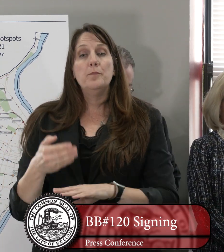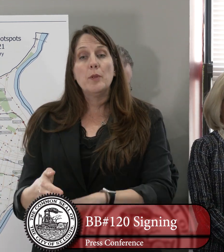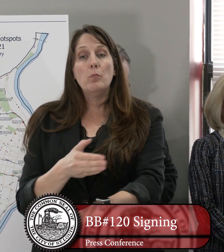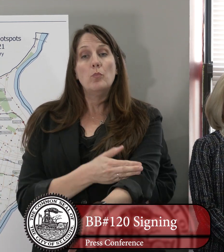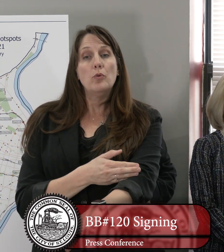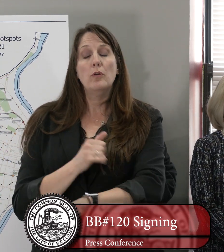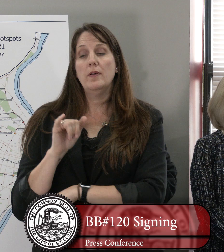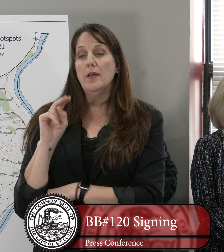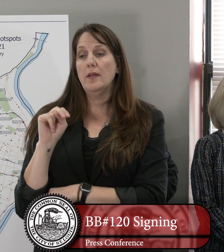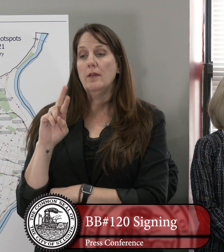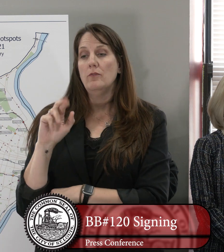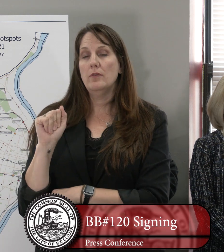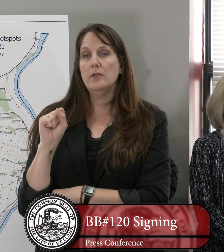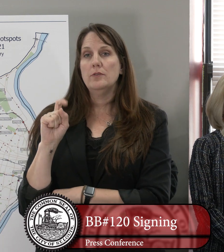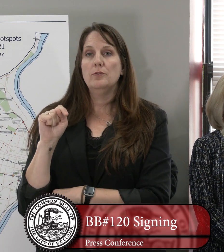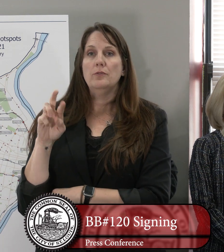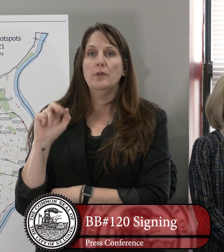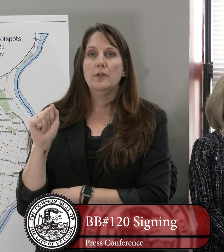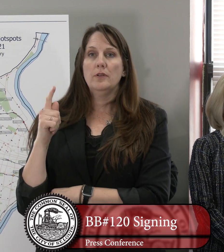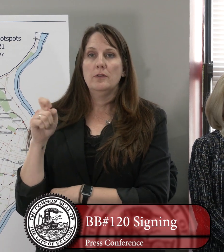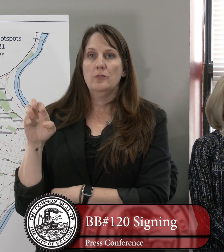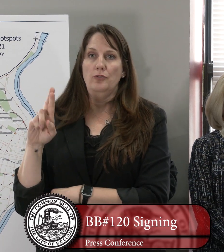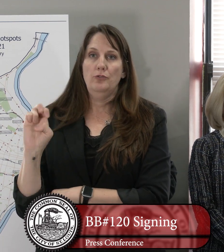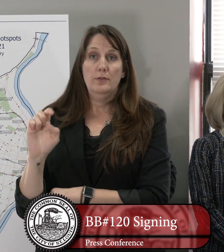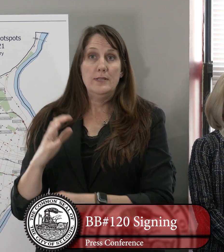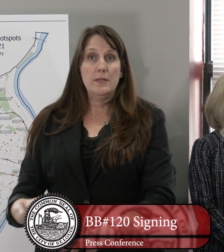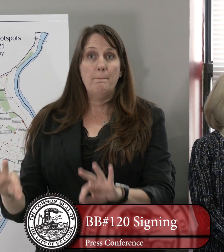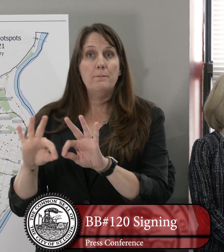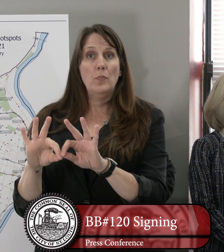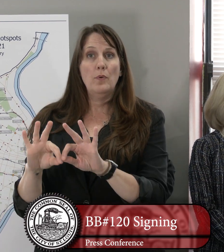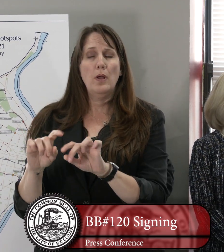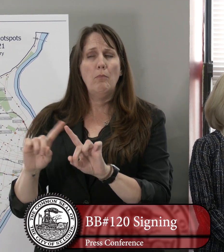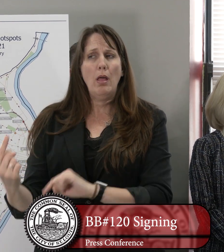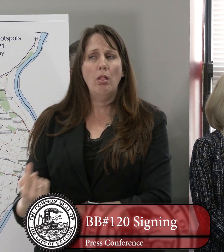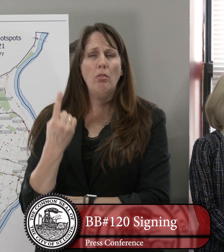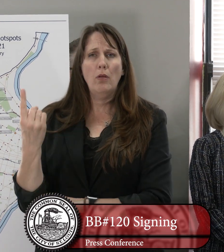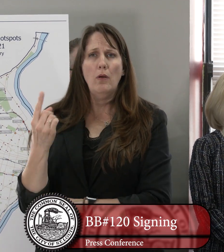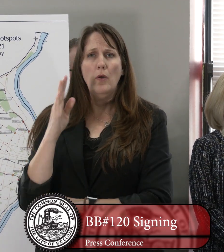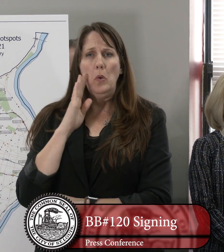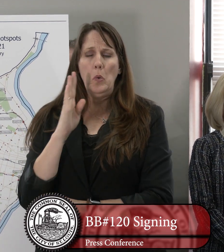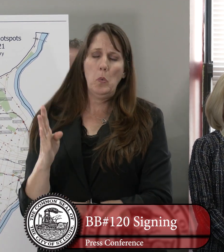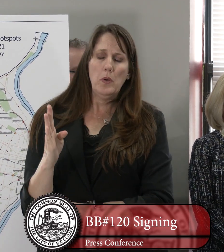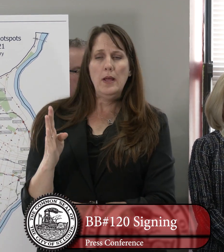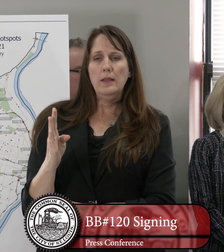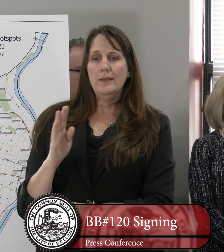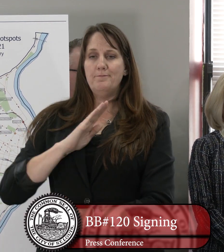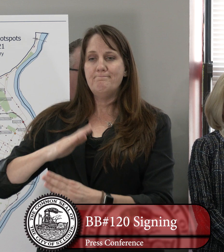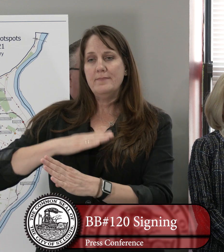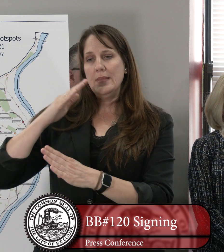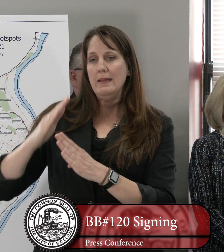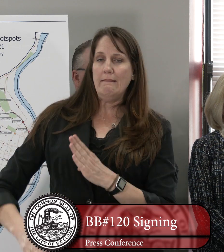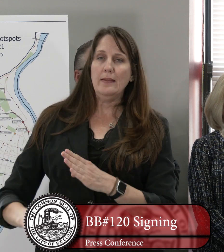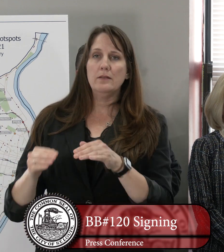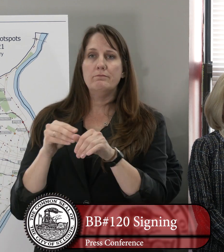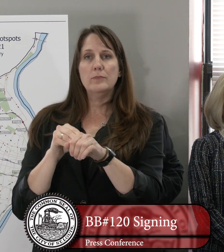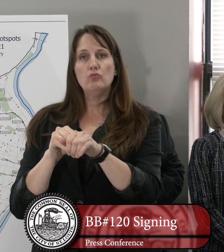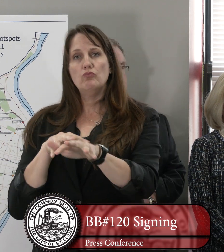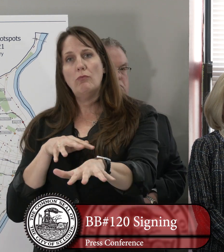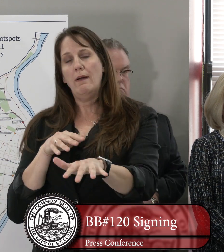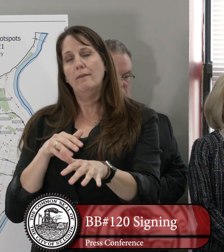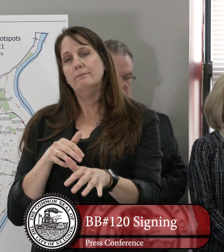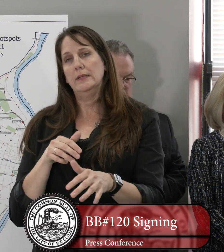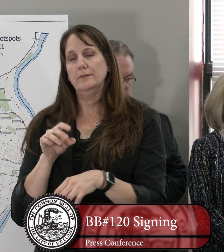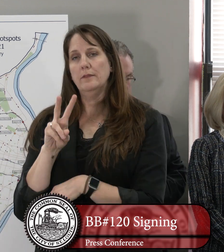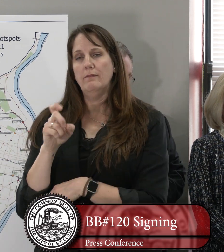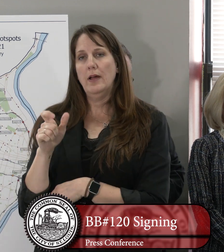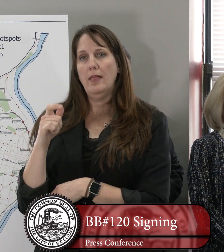infrastructure is crucial, it will not on its own deter reckless driving or end the plague of traffic violence.